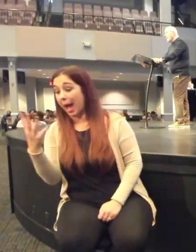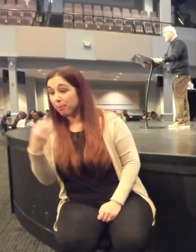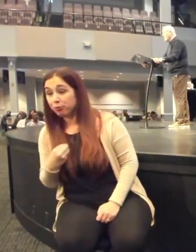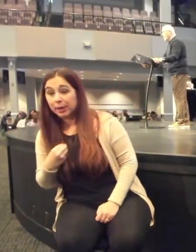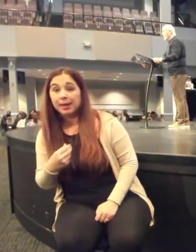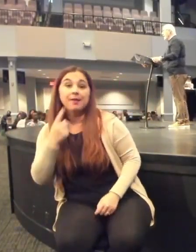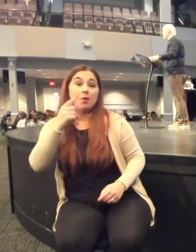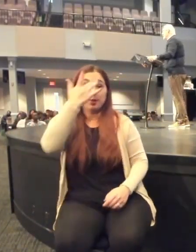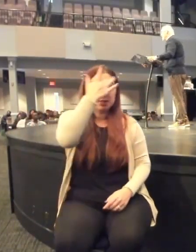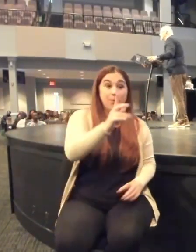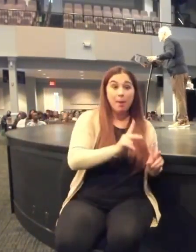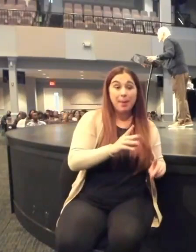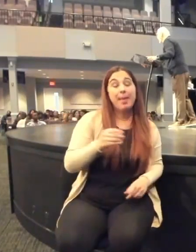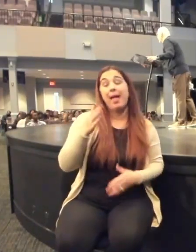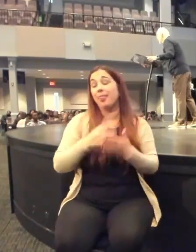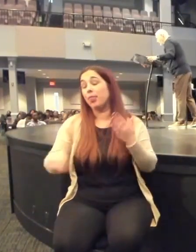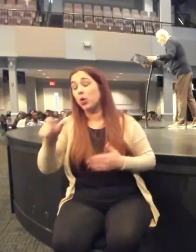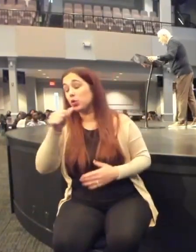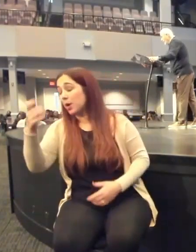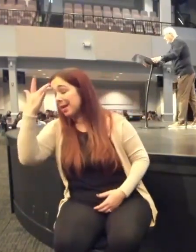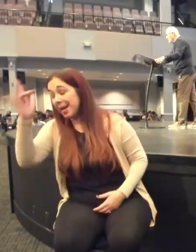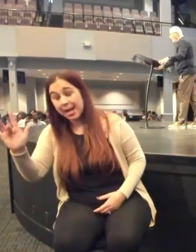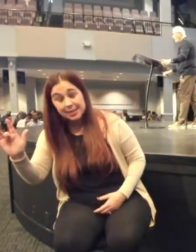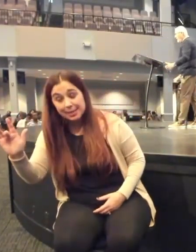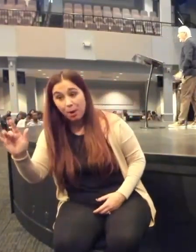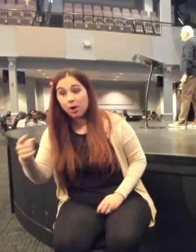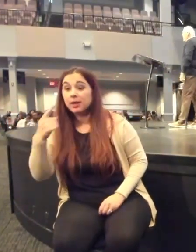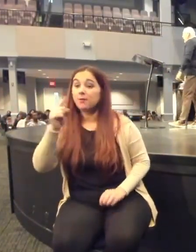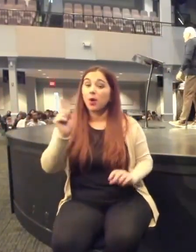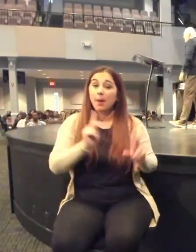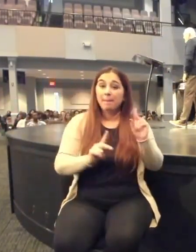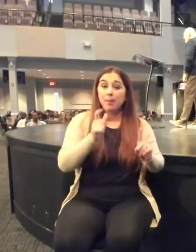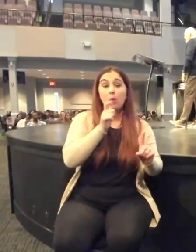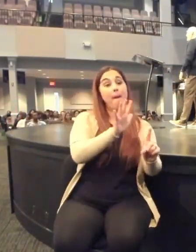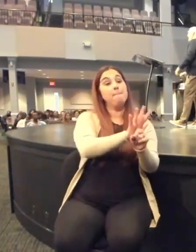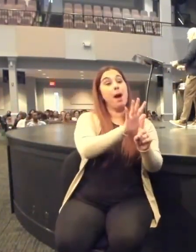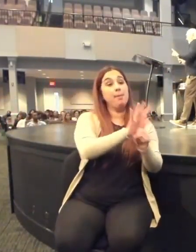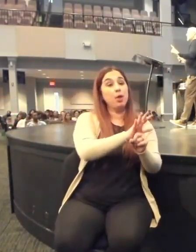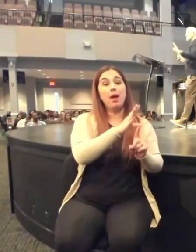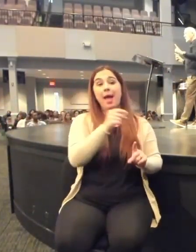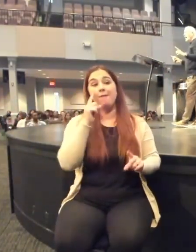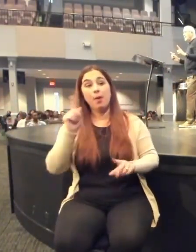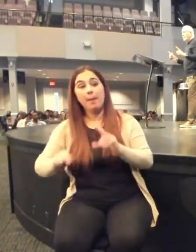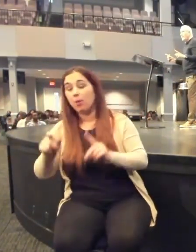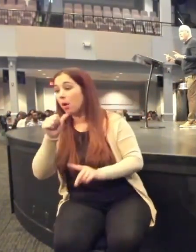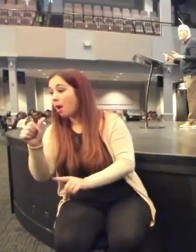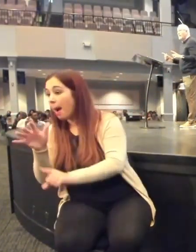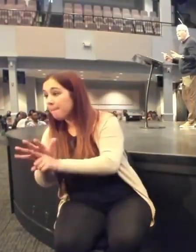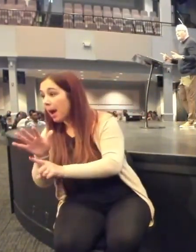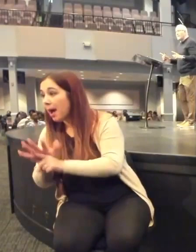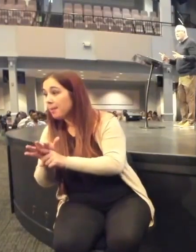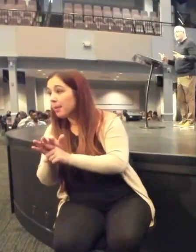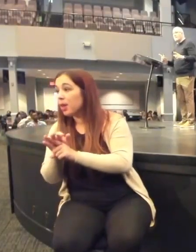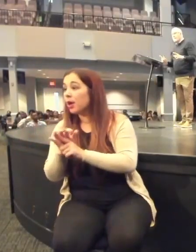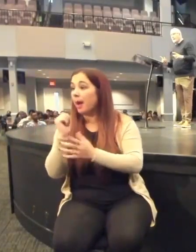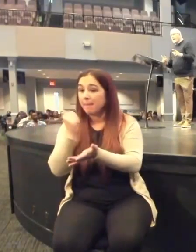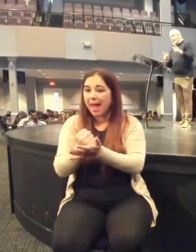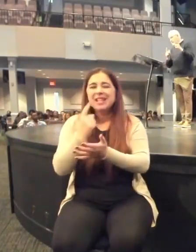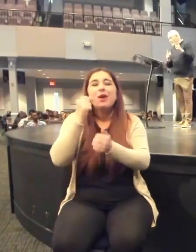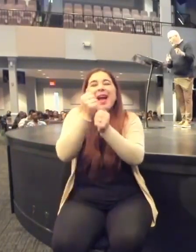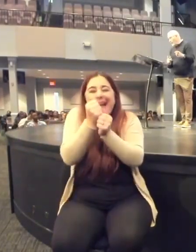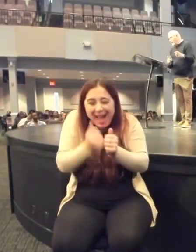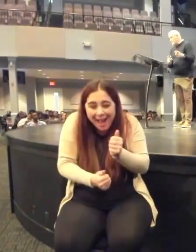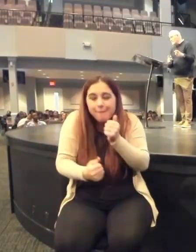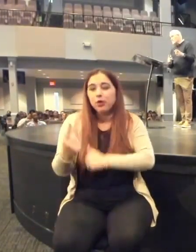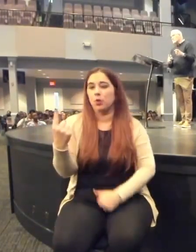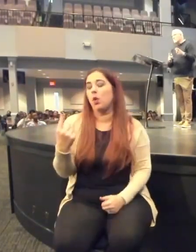for the smart people and for the not so smart people. It's for the popular people and the not so popular people. Amen. Okay.